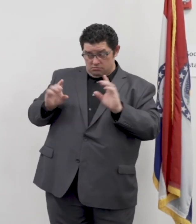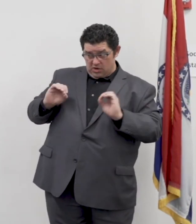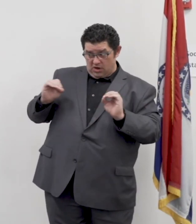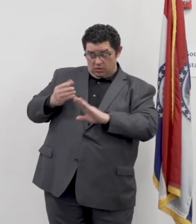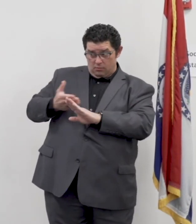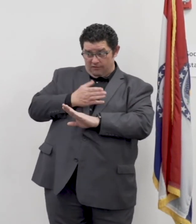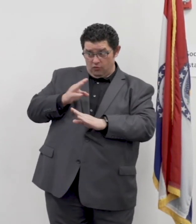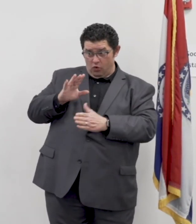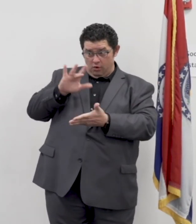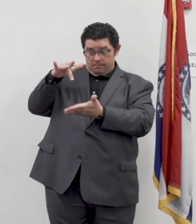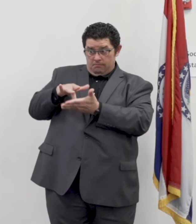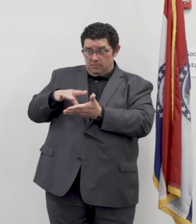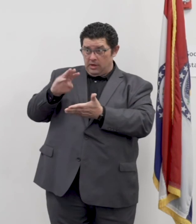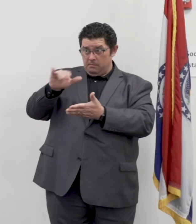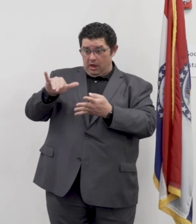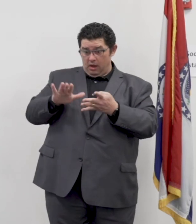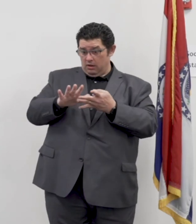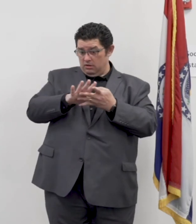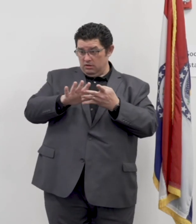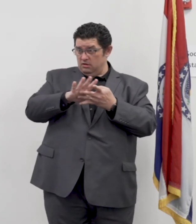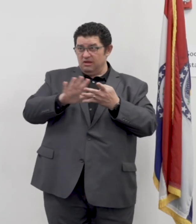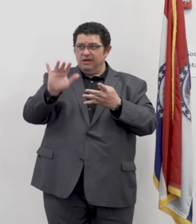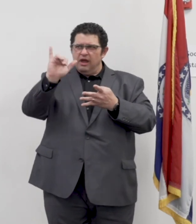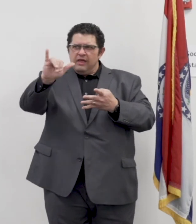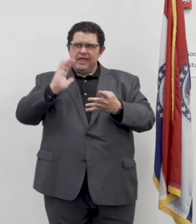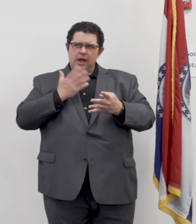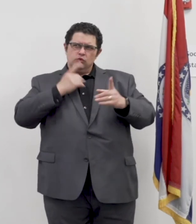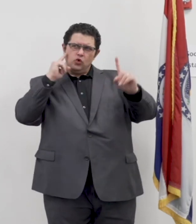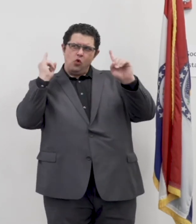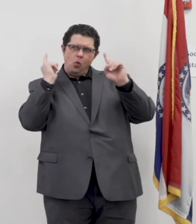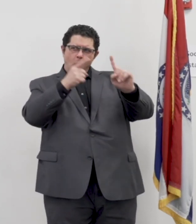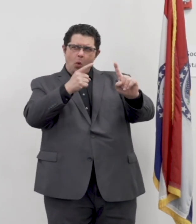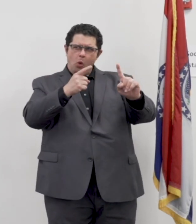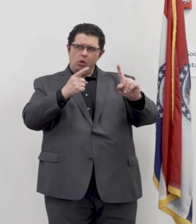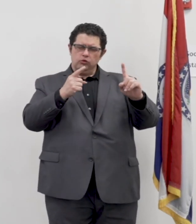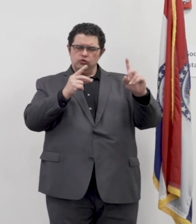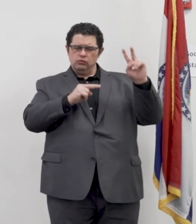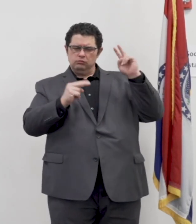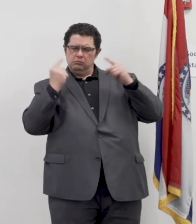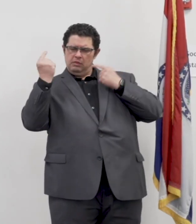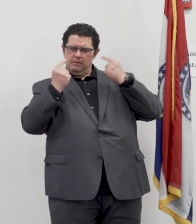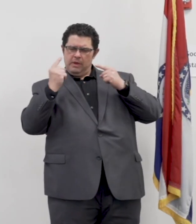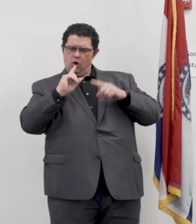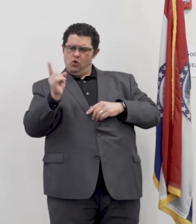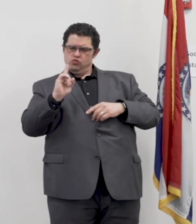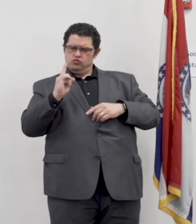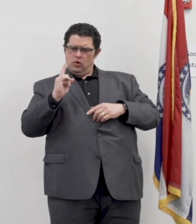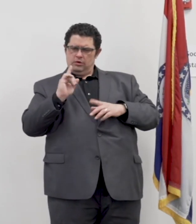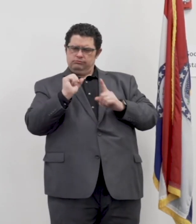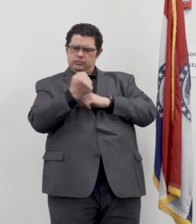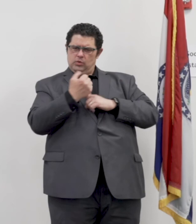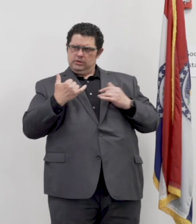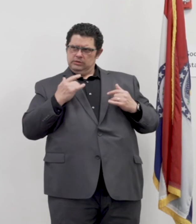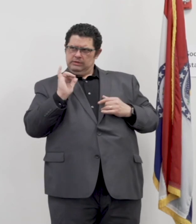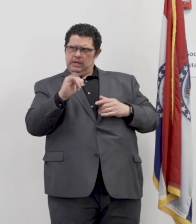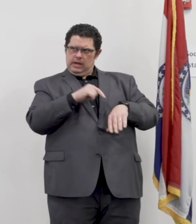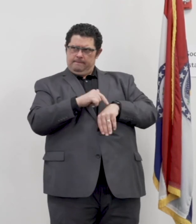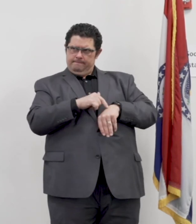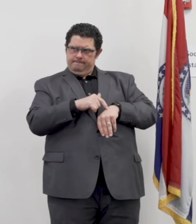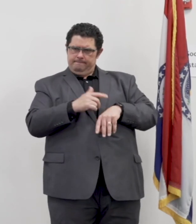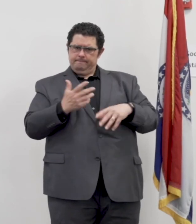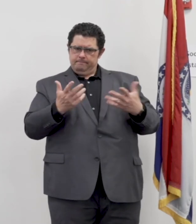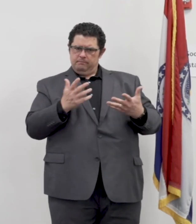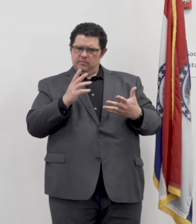mid-May? Mid-May has always been our target to reevaluate where we are. That's what I've said, that's what the mayor